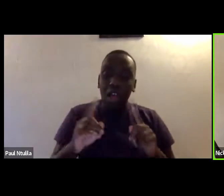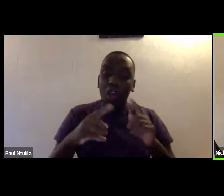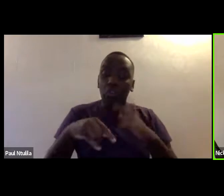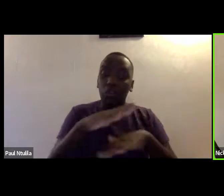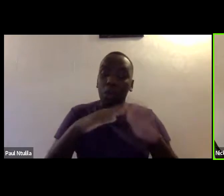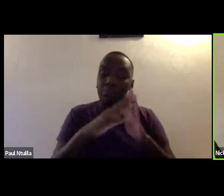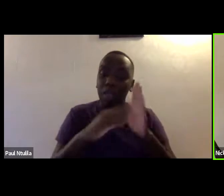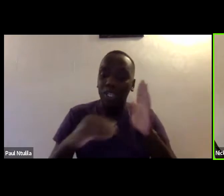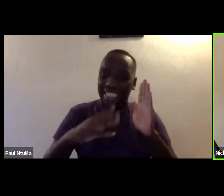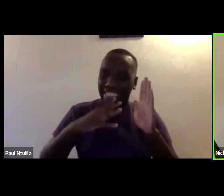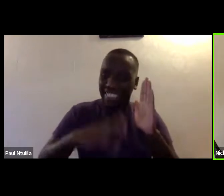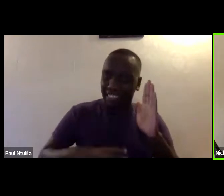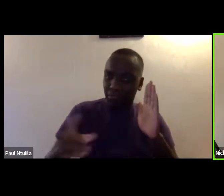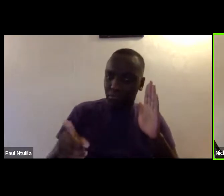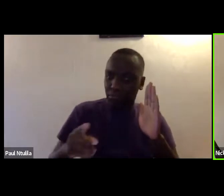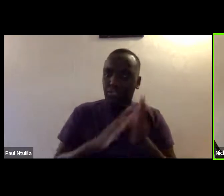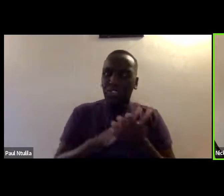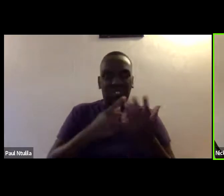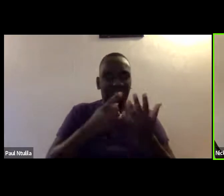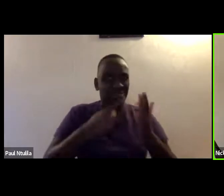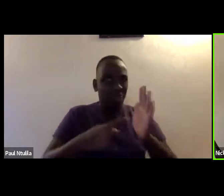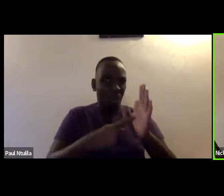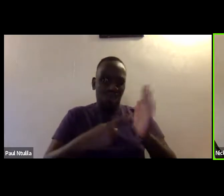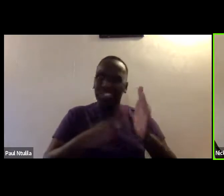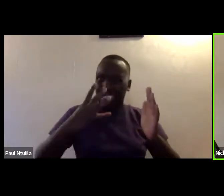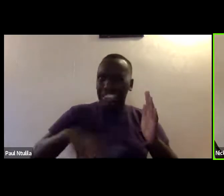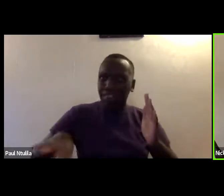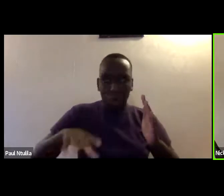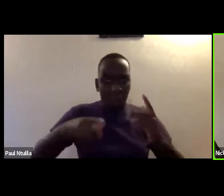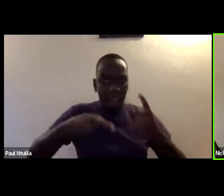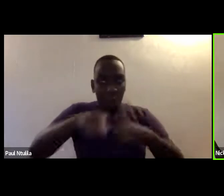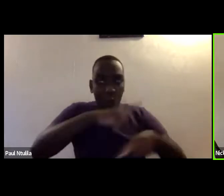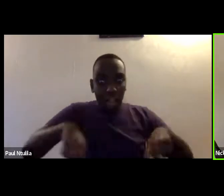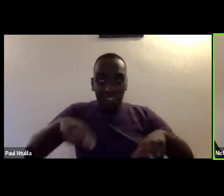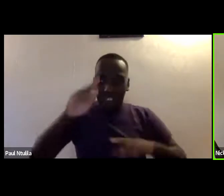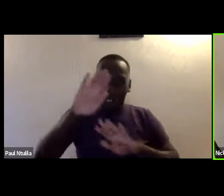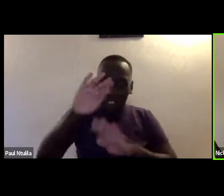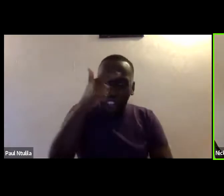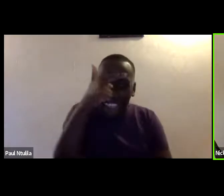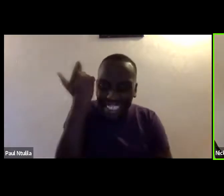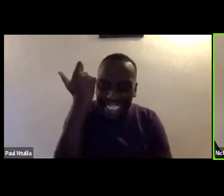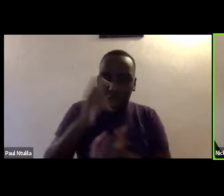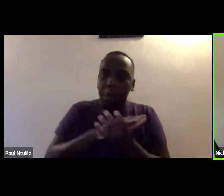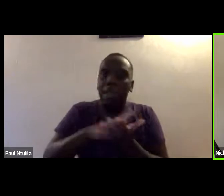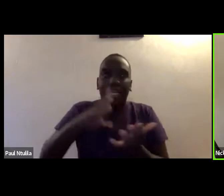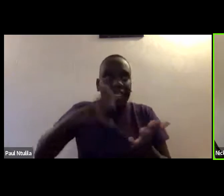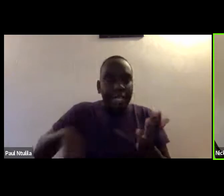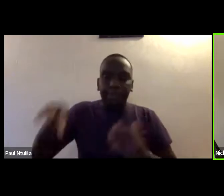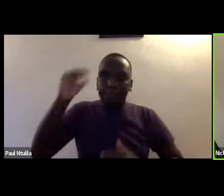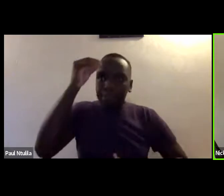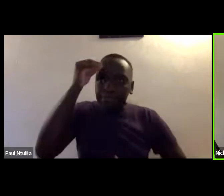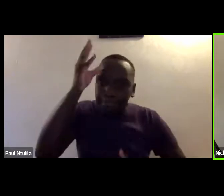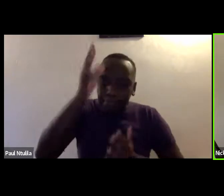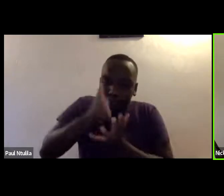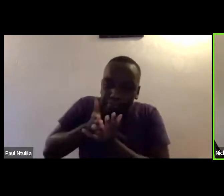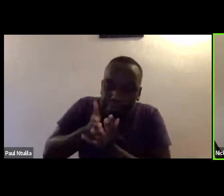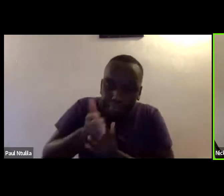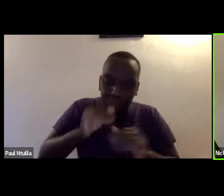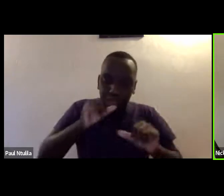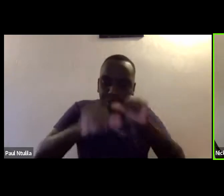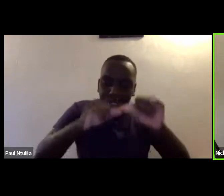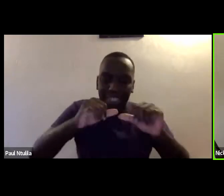The first point I'd like to make is that the social model of disability is needed. It